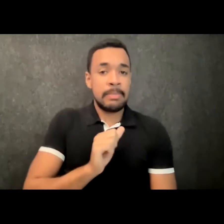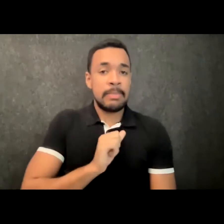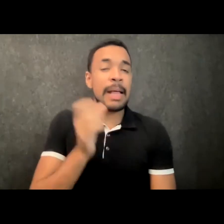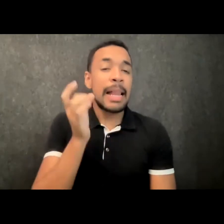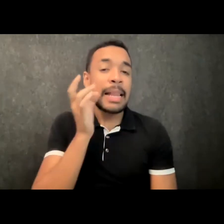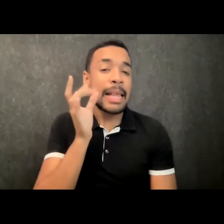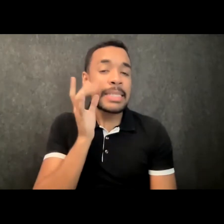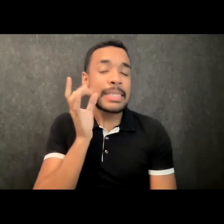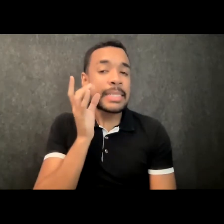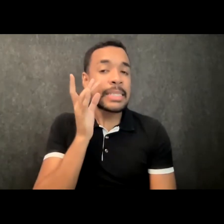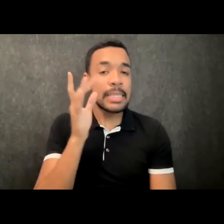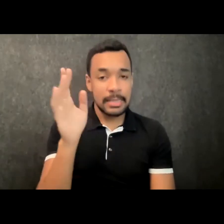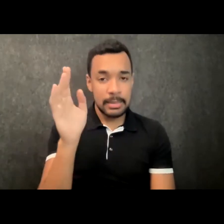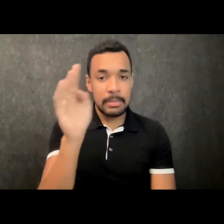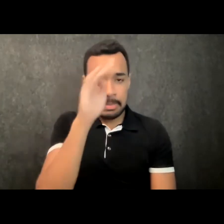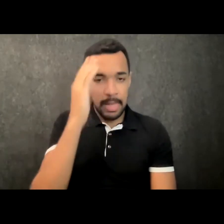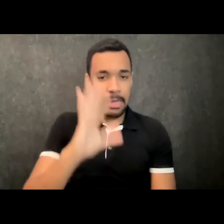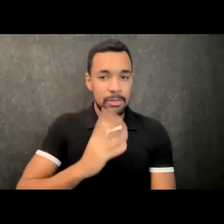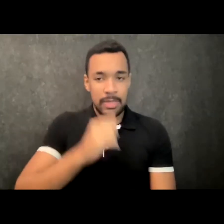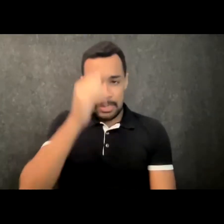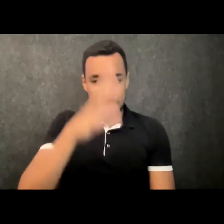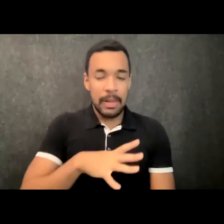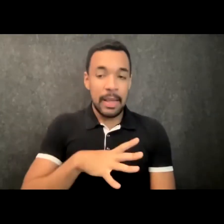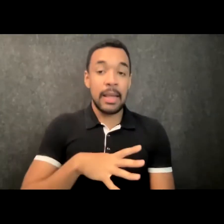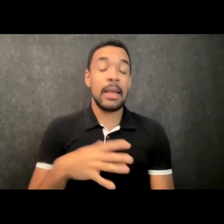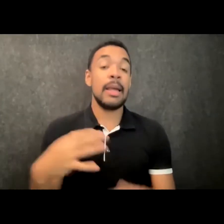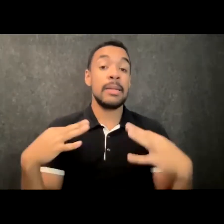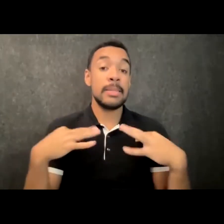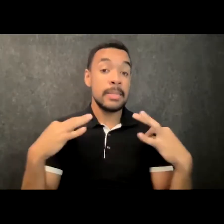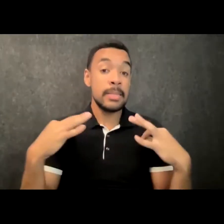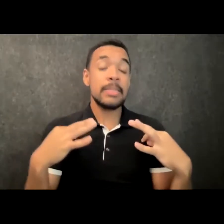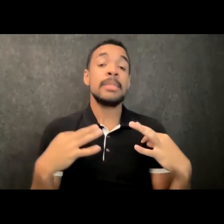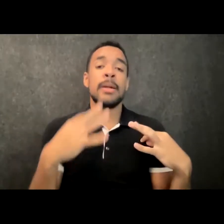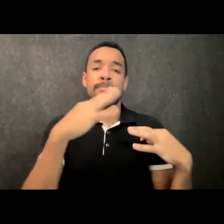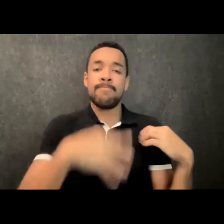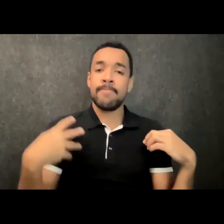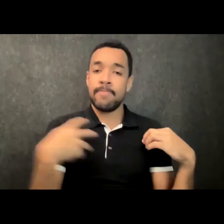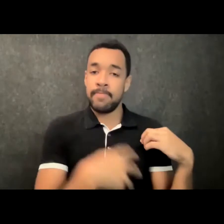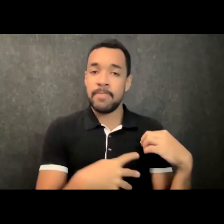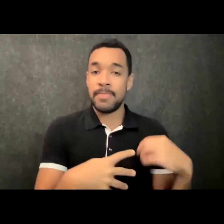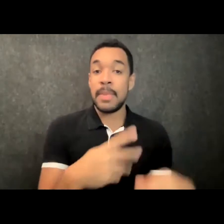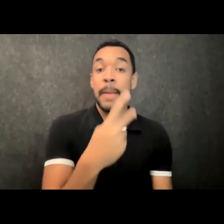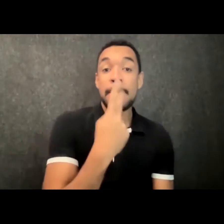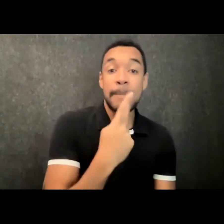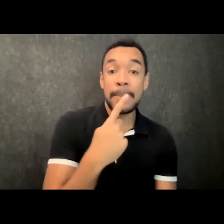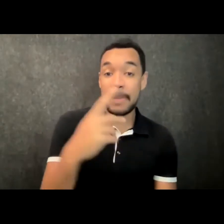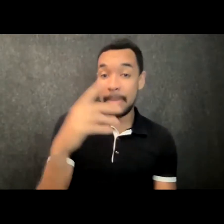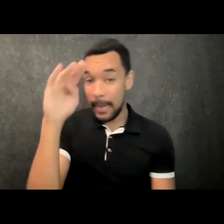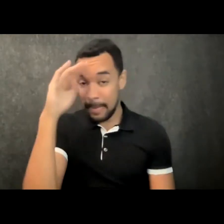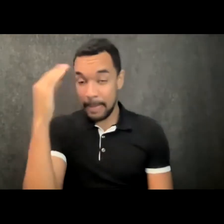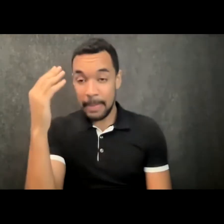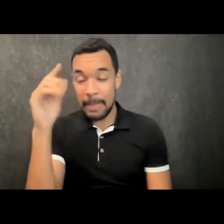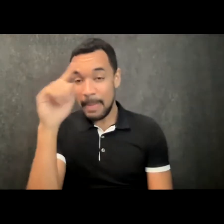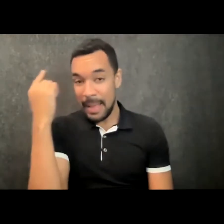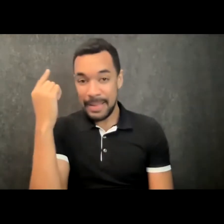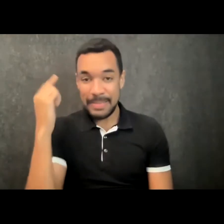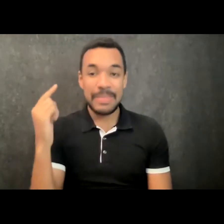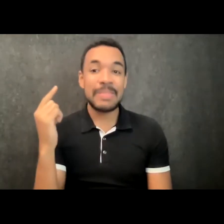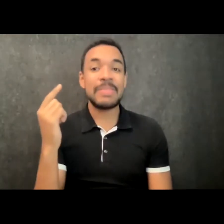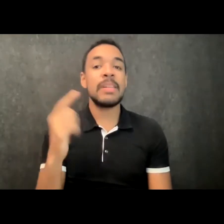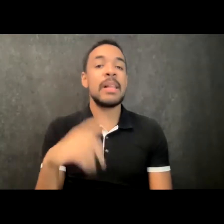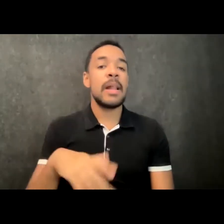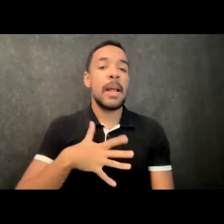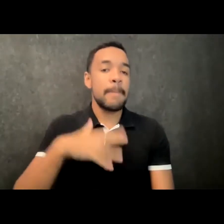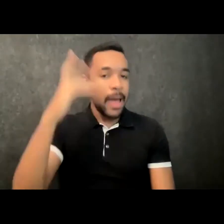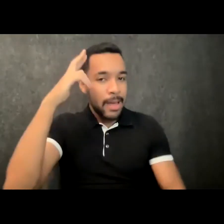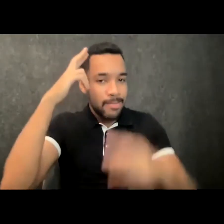black flannel, and I have my locks in a ponytail. I'm surrounded by some books